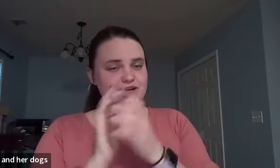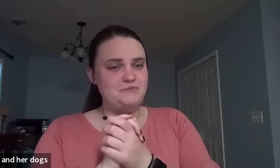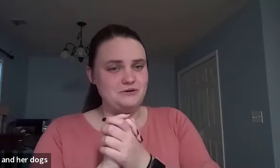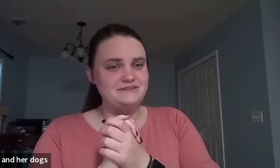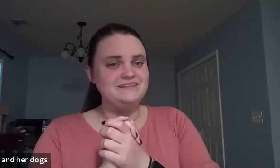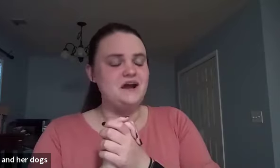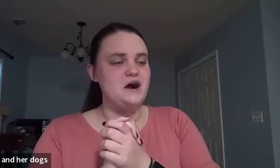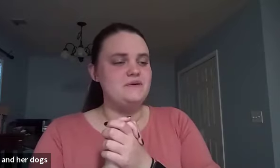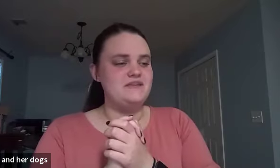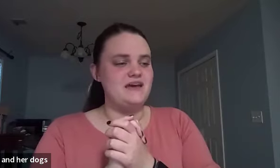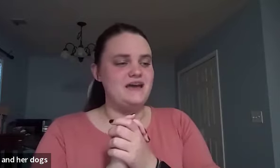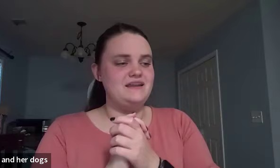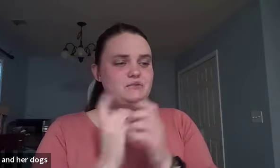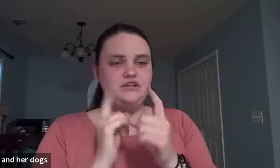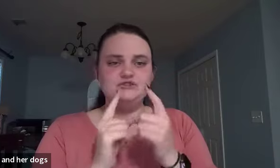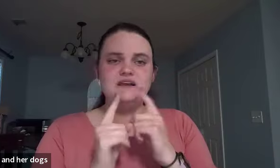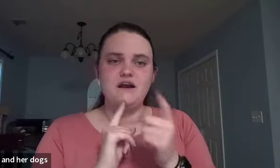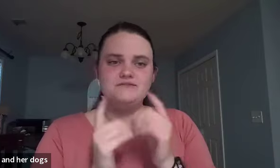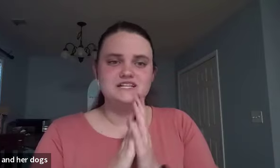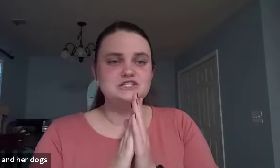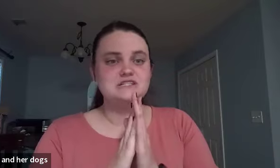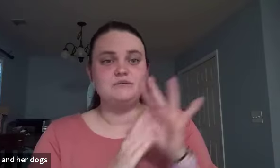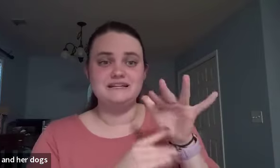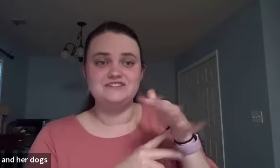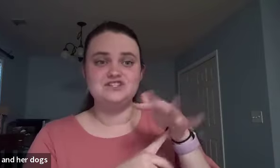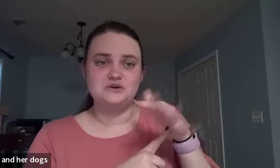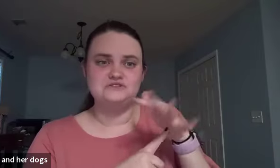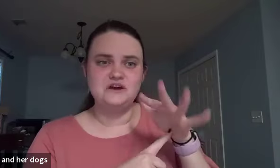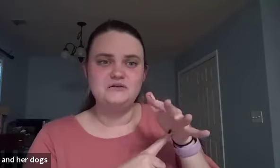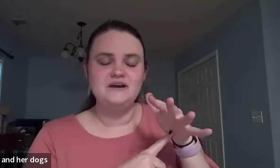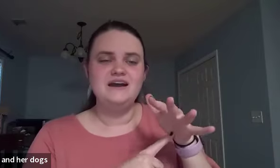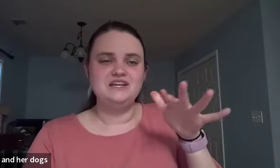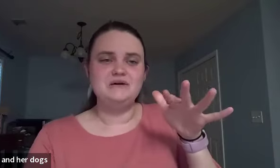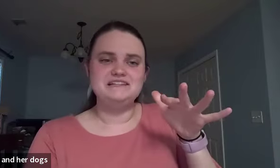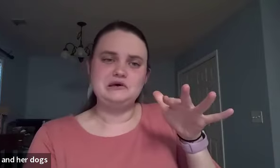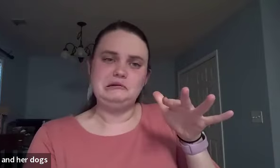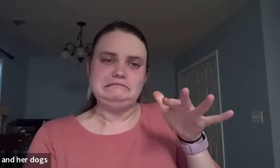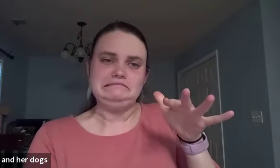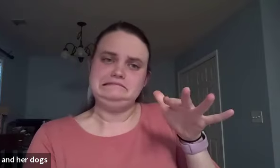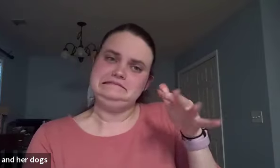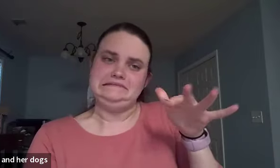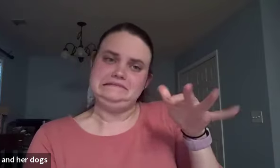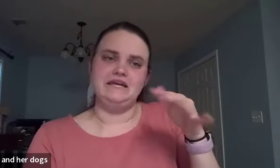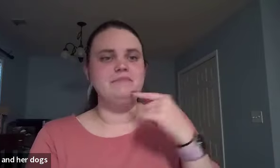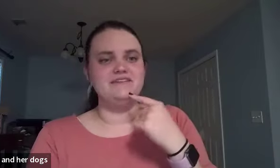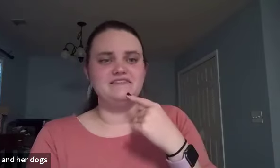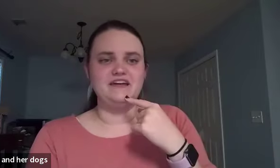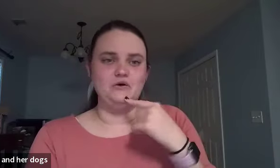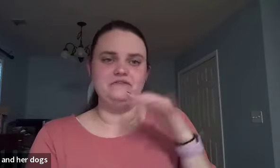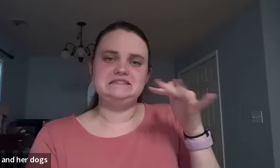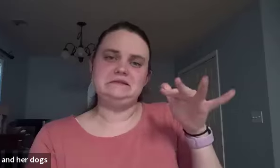very important. And that when you're doing like conversations, like when I did the so, I did the whole, I make like that whole face of